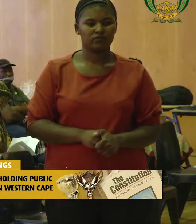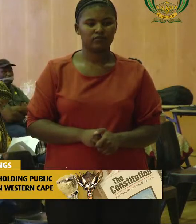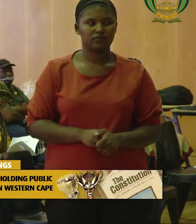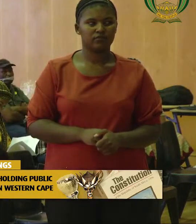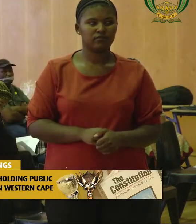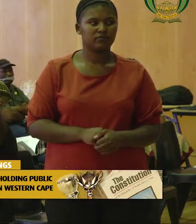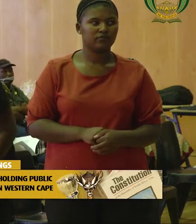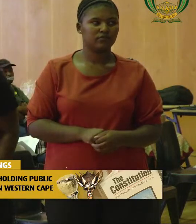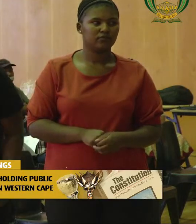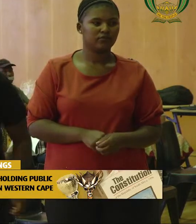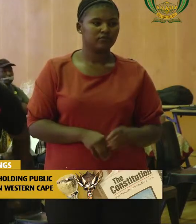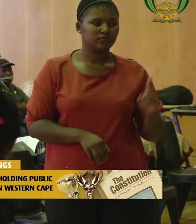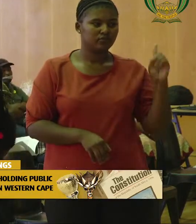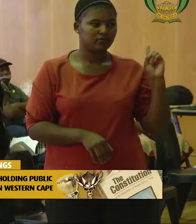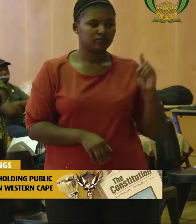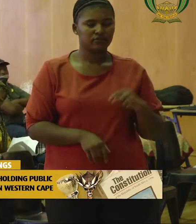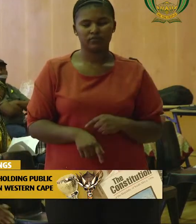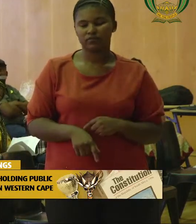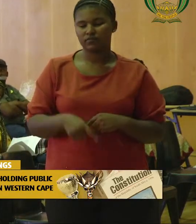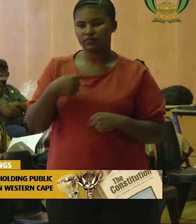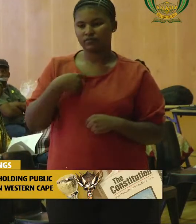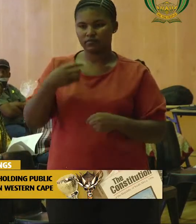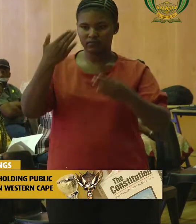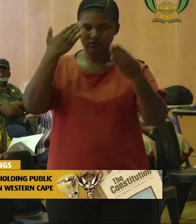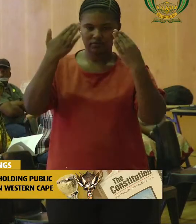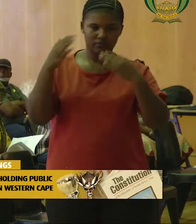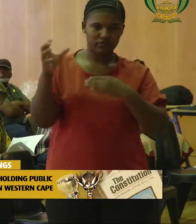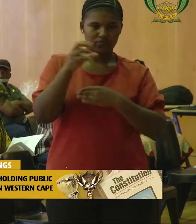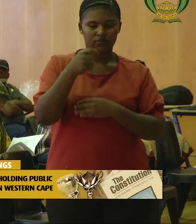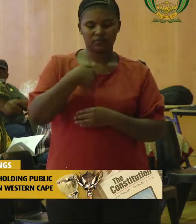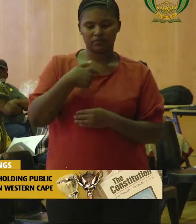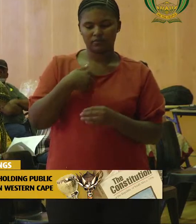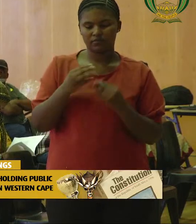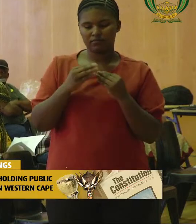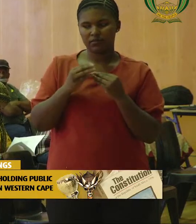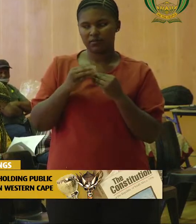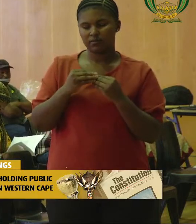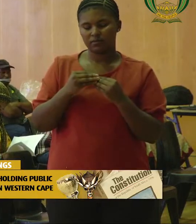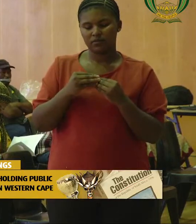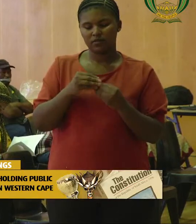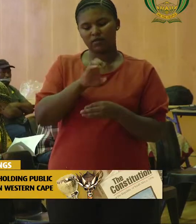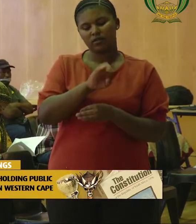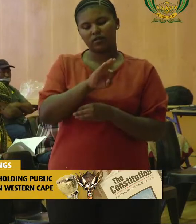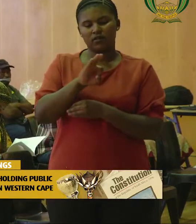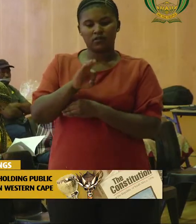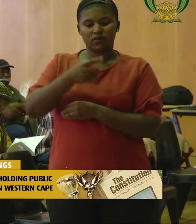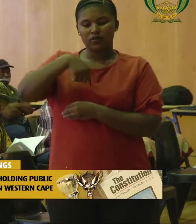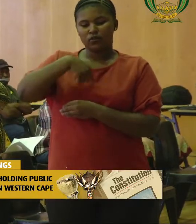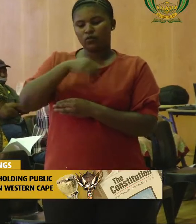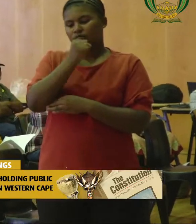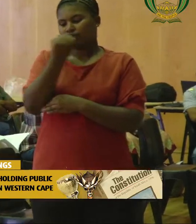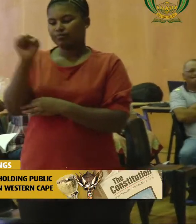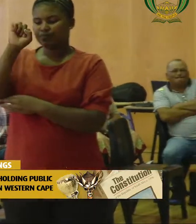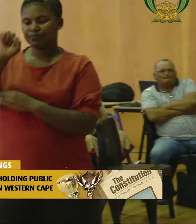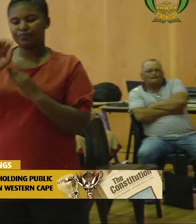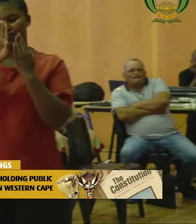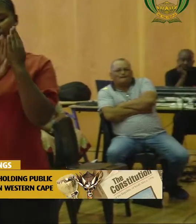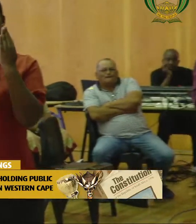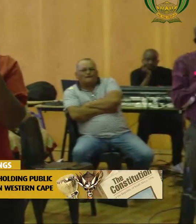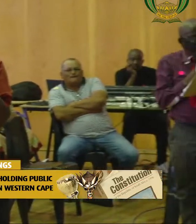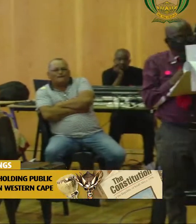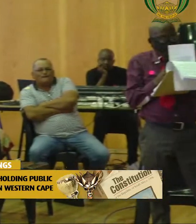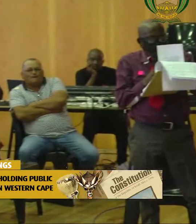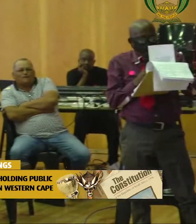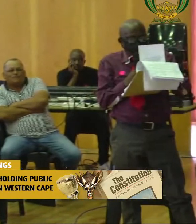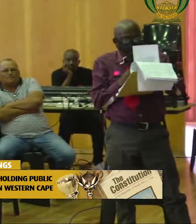I greet the chair, I greet members. I am also a member, and our members reject this organization,